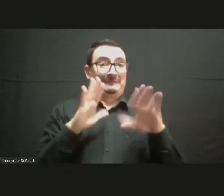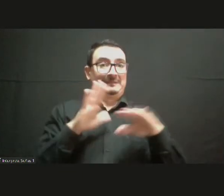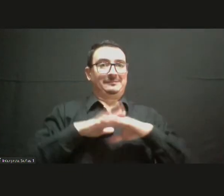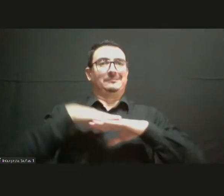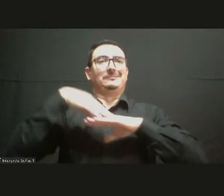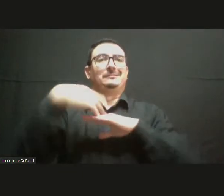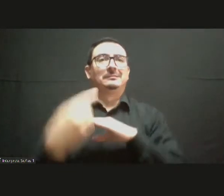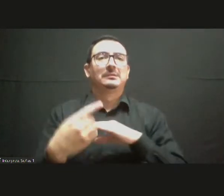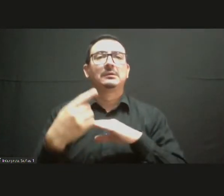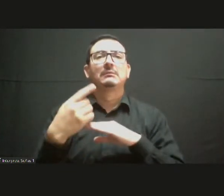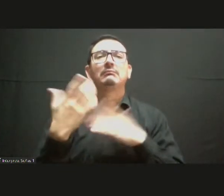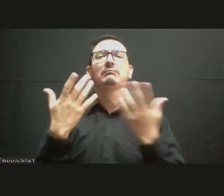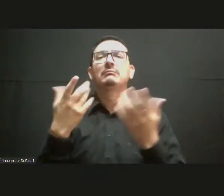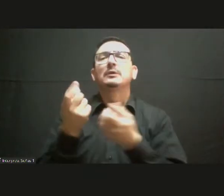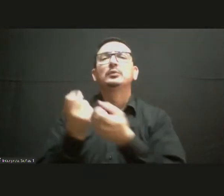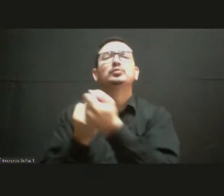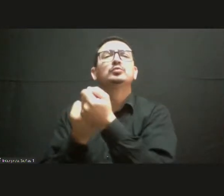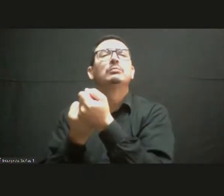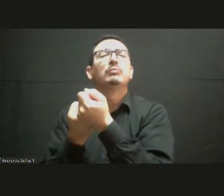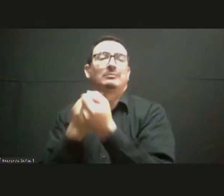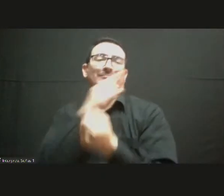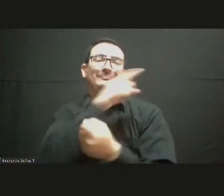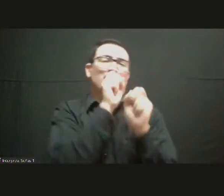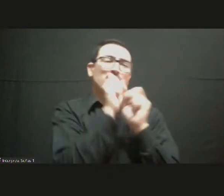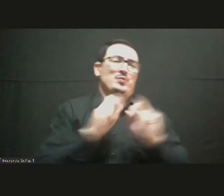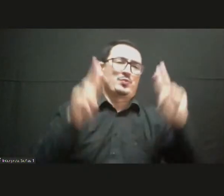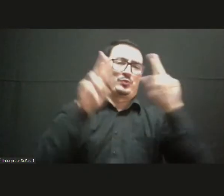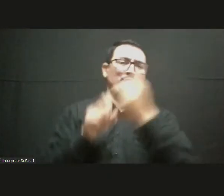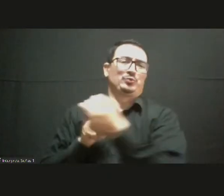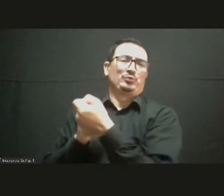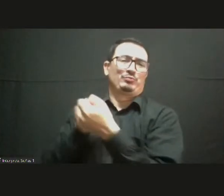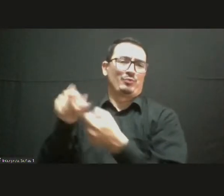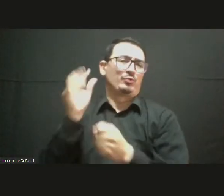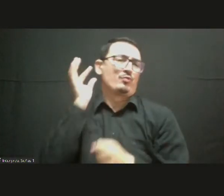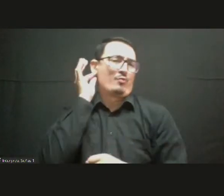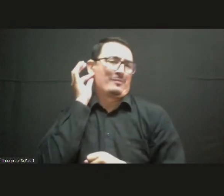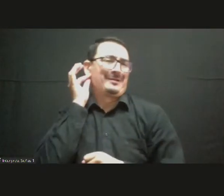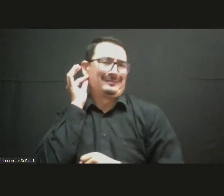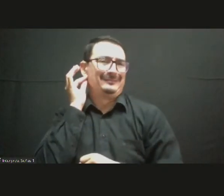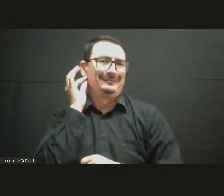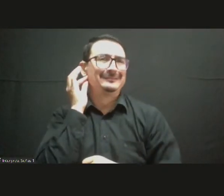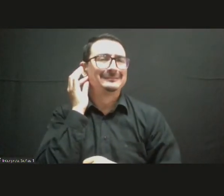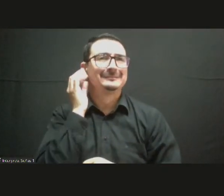Our part in this project consists in supporting our member states in